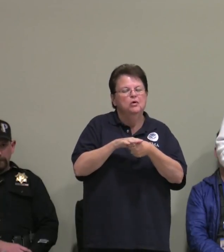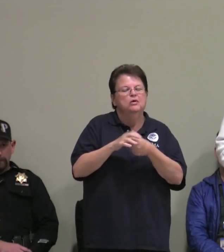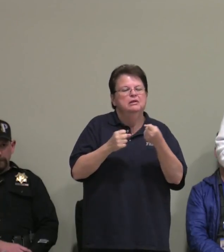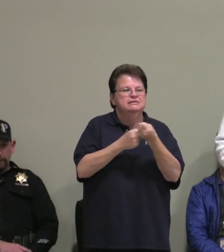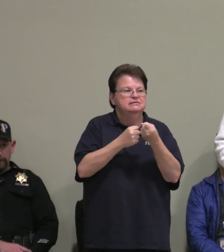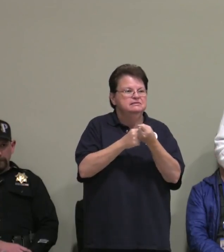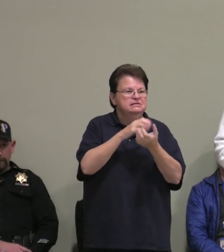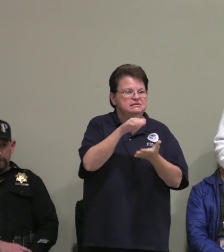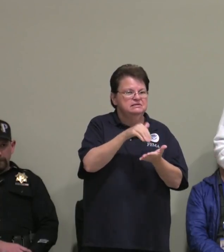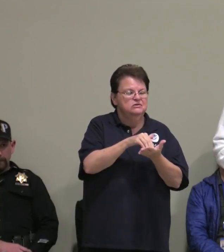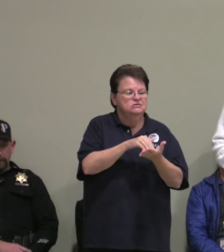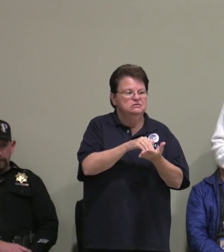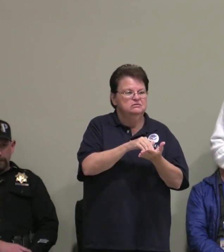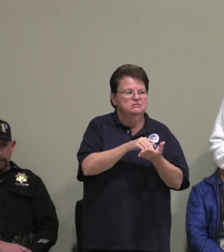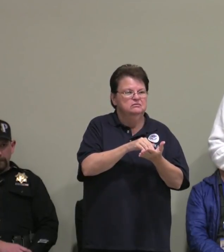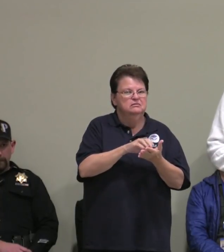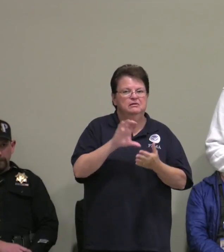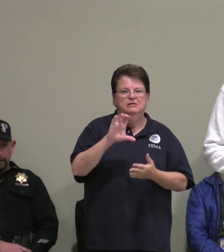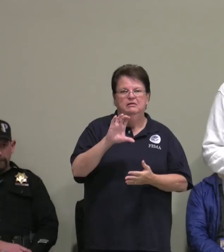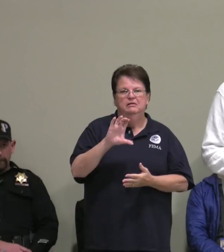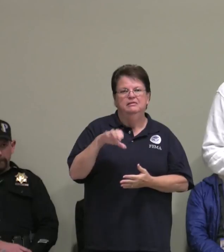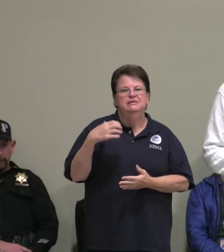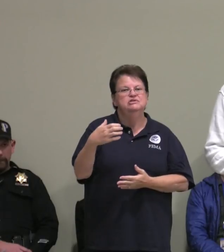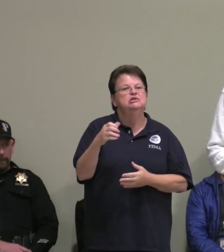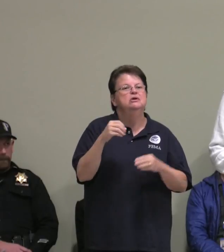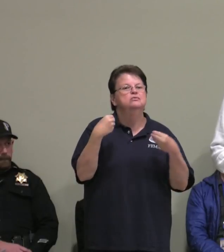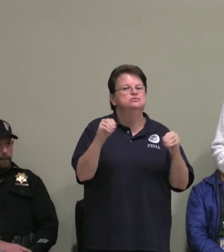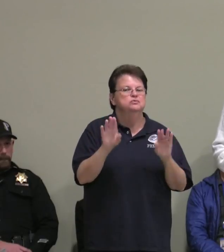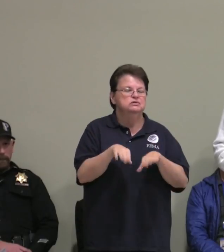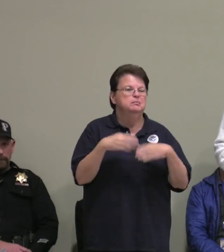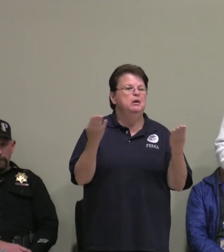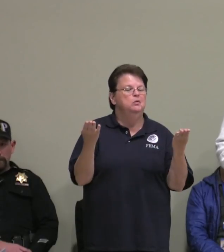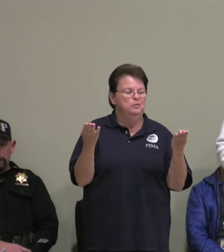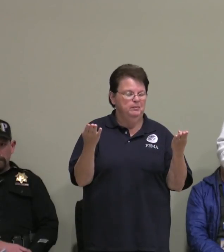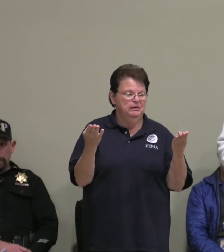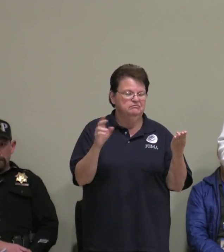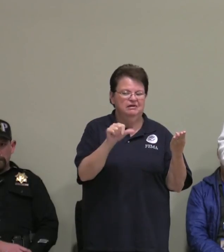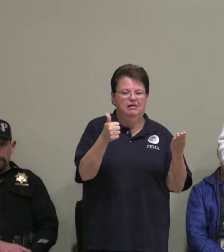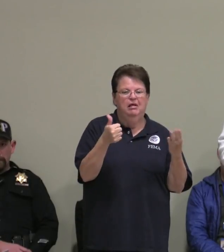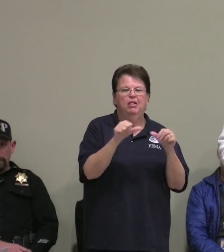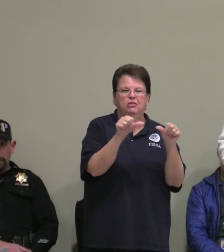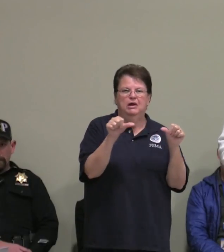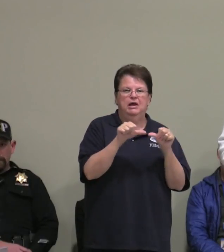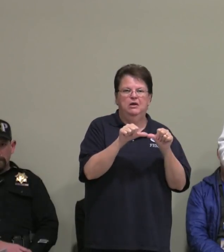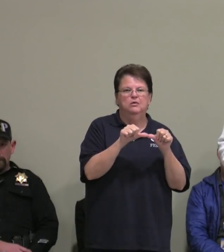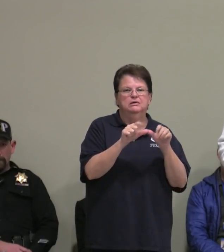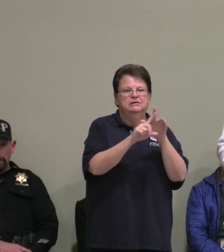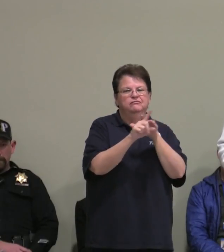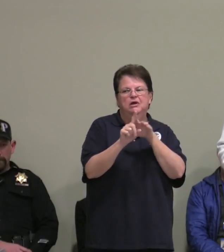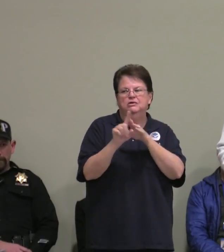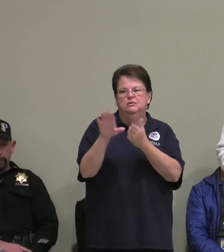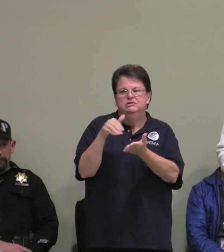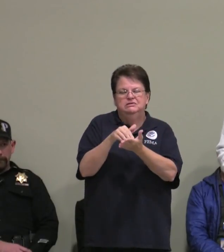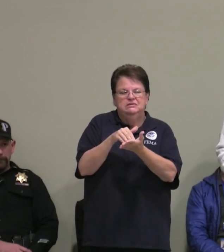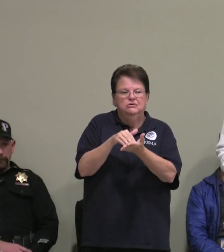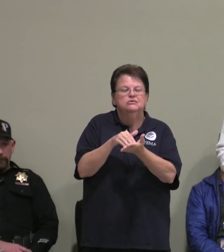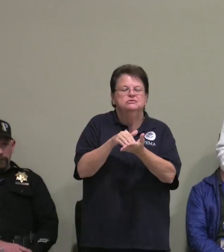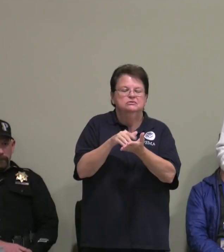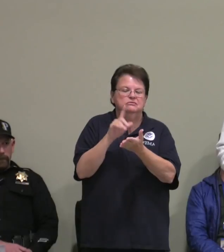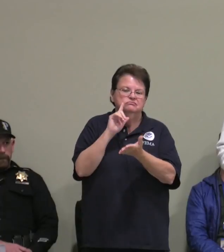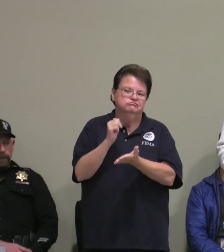office, our Chico store has been open in other areas, including the evacuation centers to help